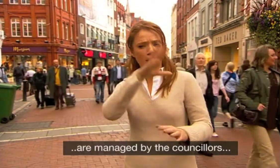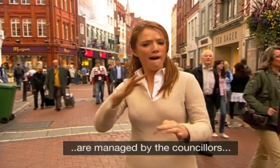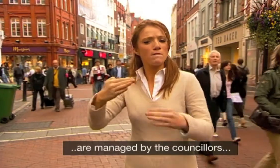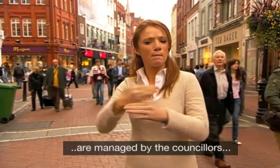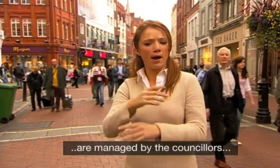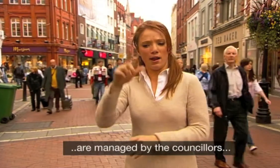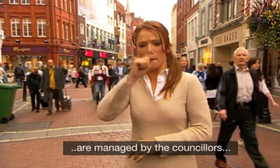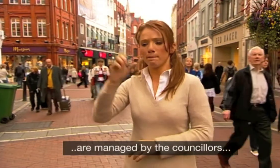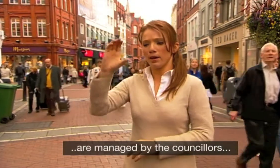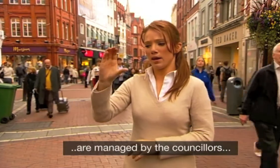the councillors,